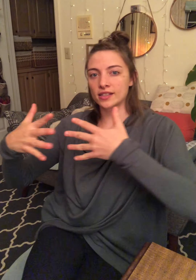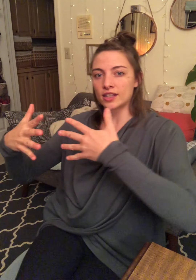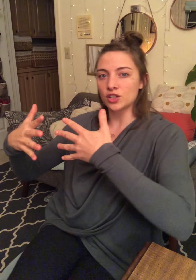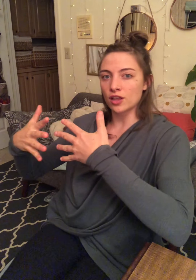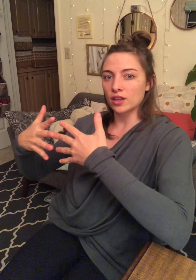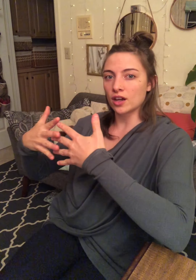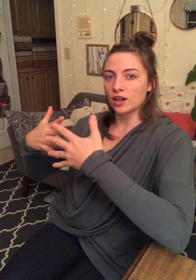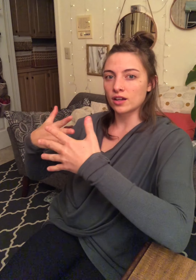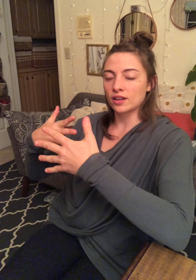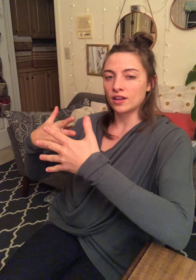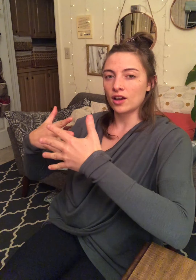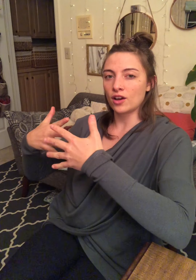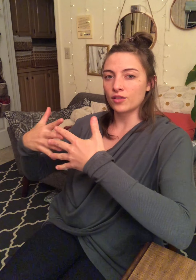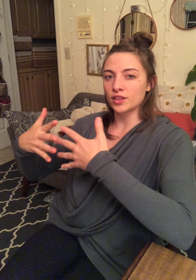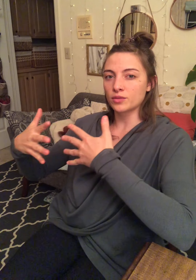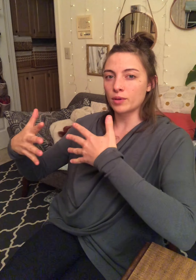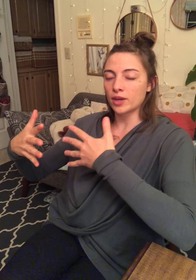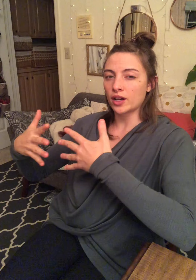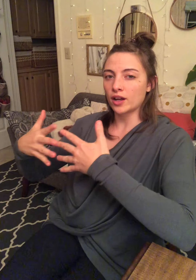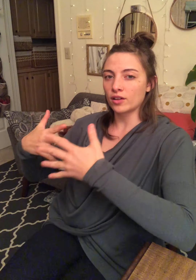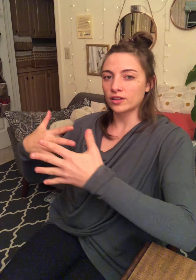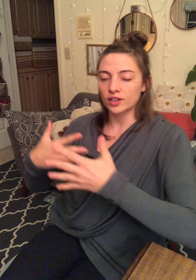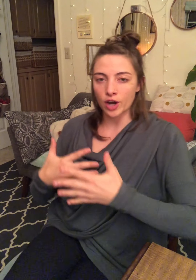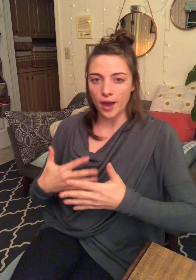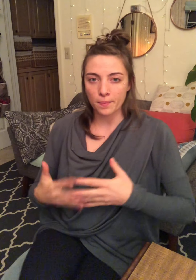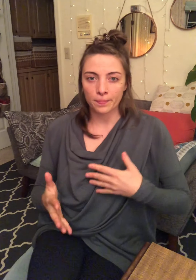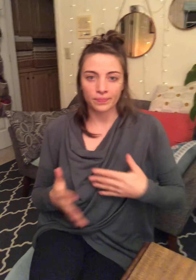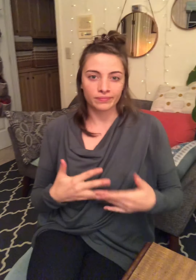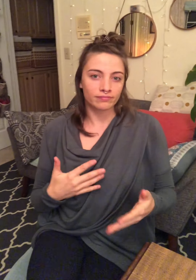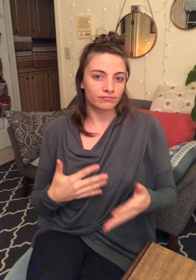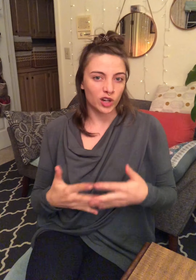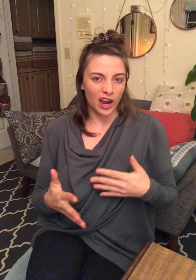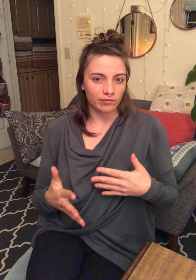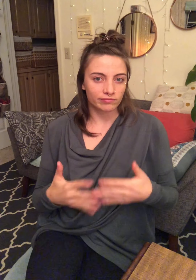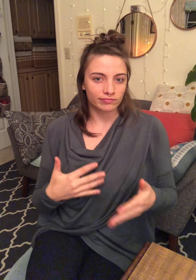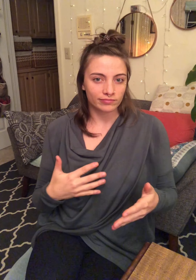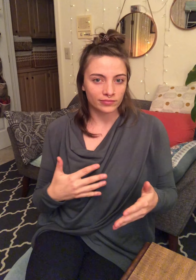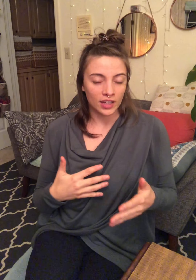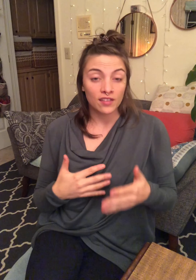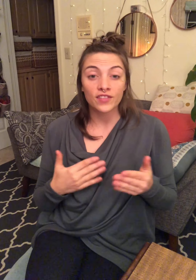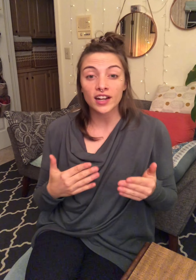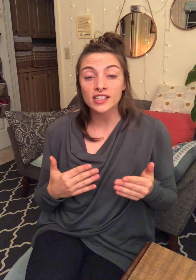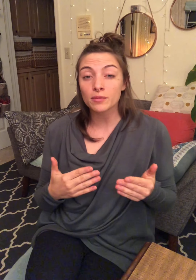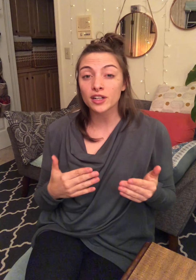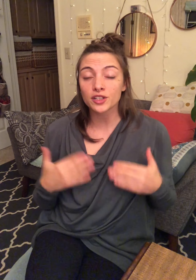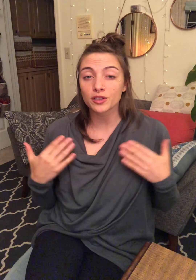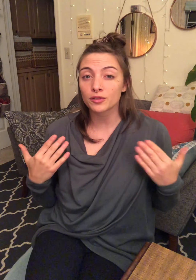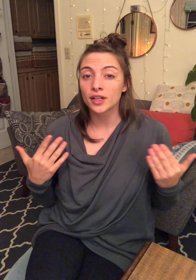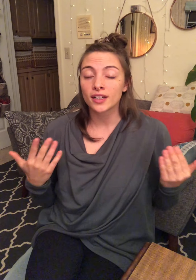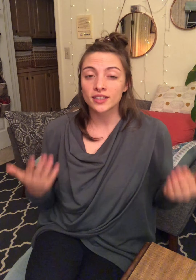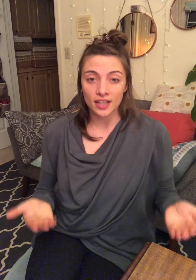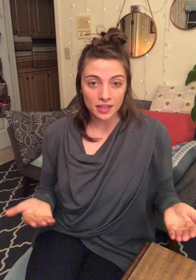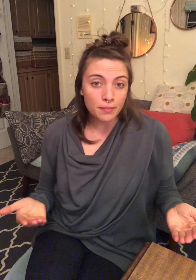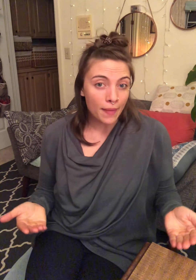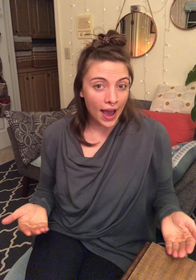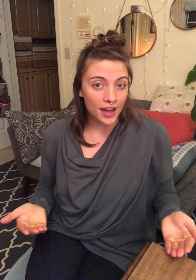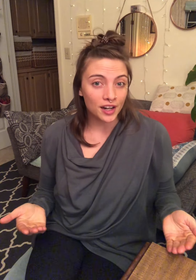each other. Oh, that's a way better angle. Gray. Gray. Very similar to doesn't matter